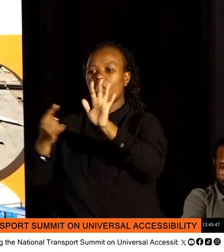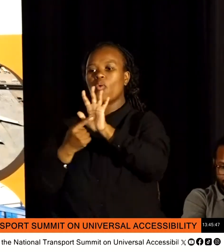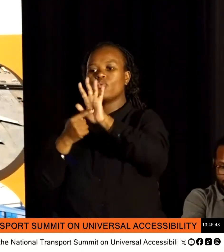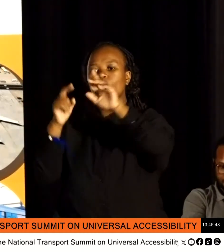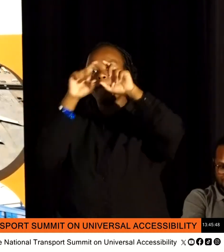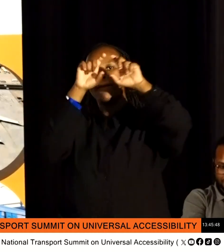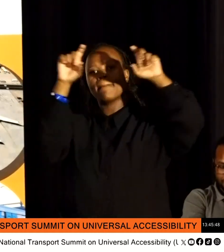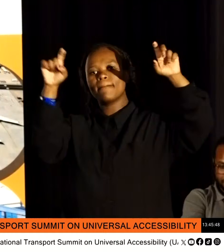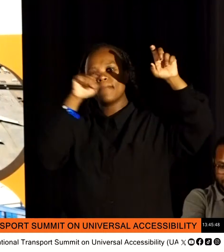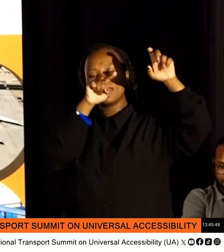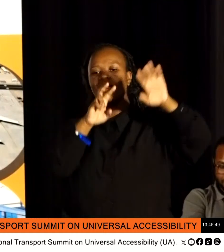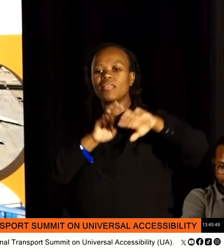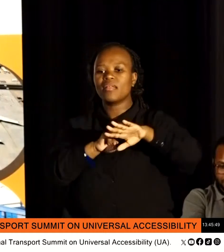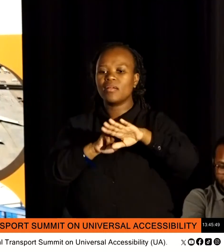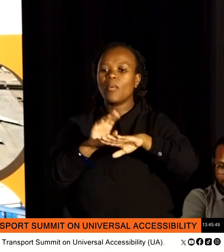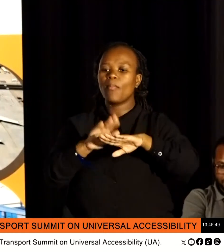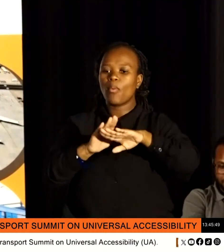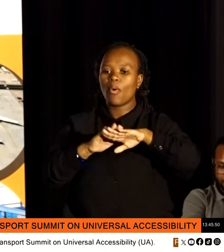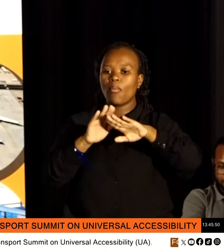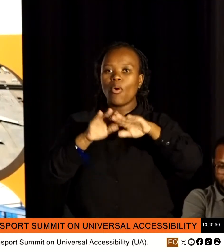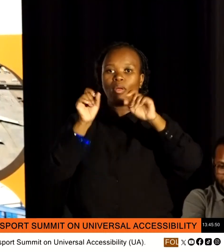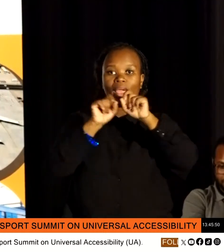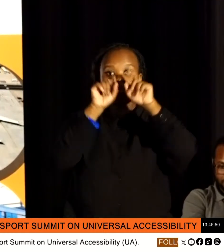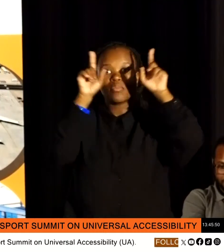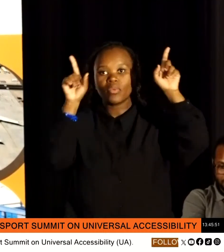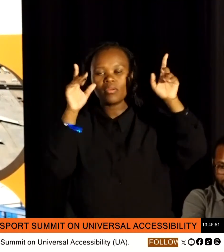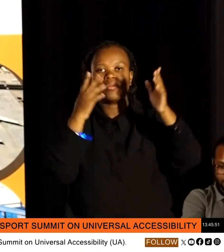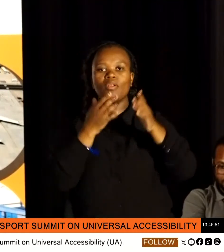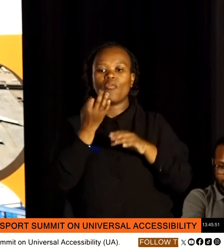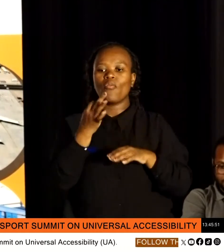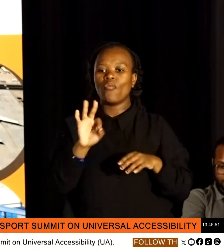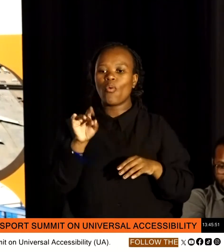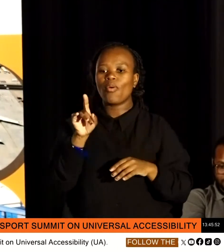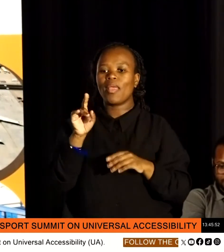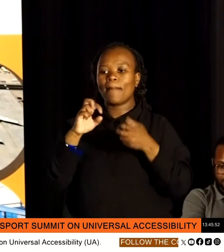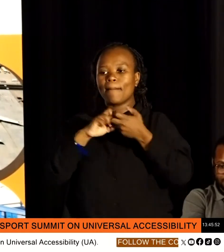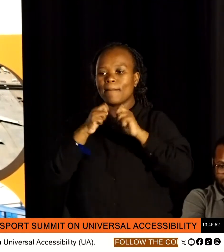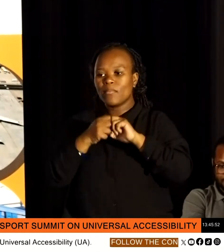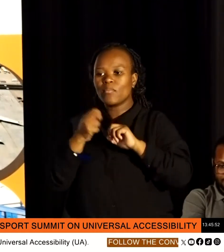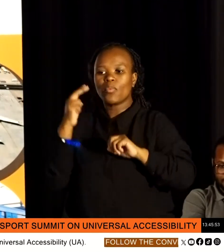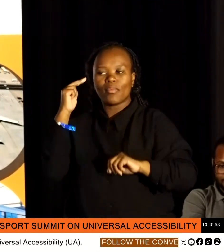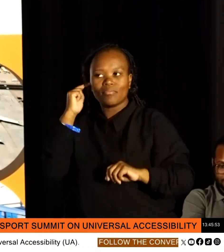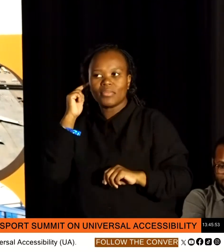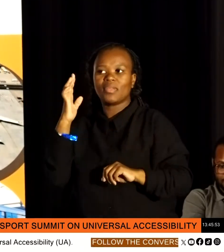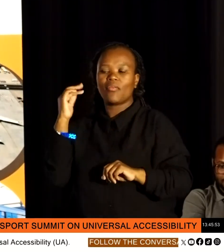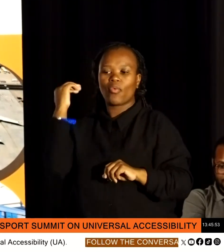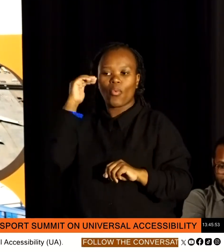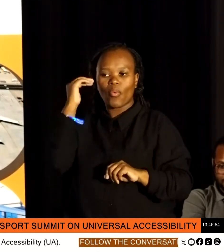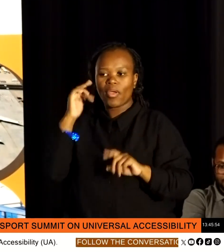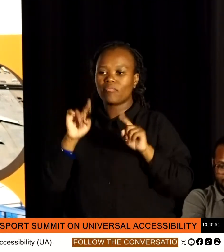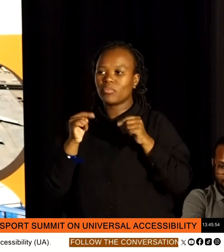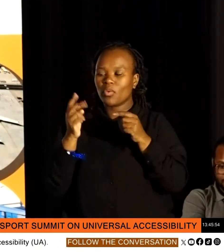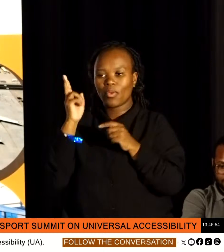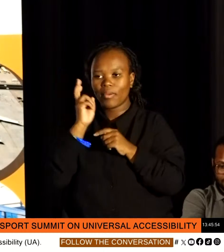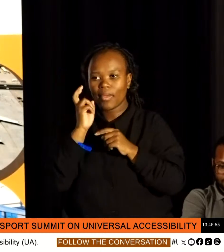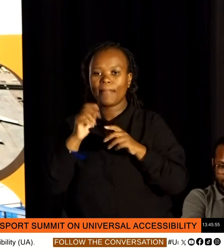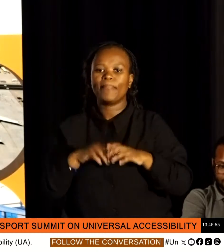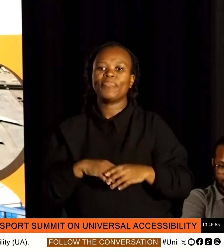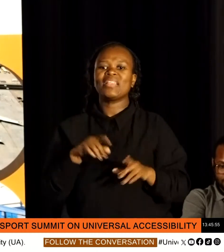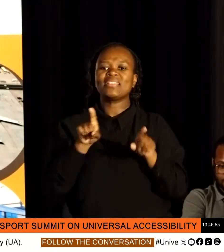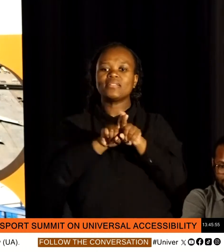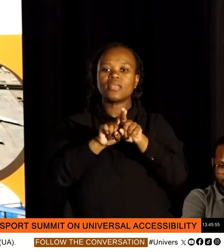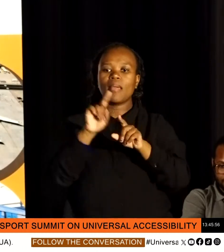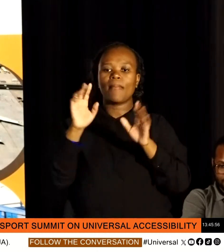heightened awareness from individuals with hearing impairment. Recent enhancements include auditory announcements,